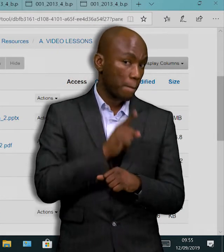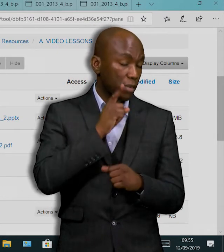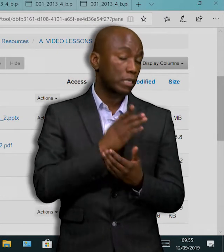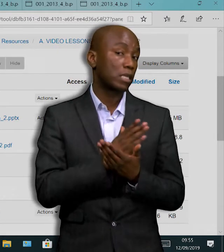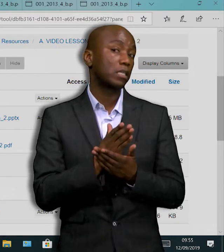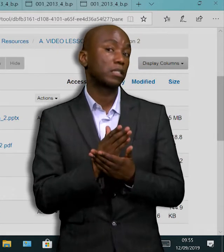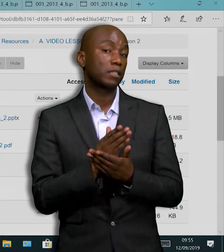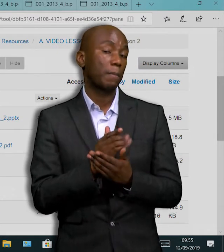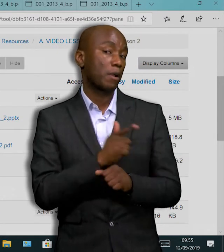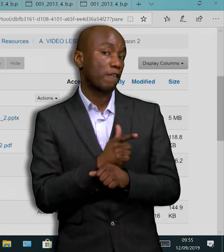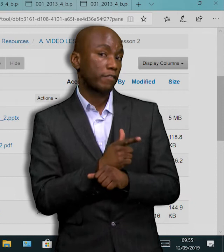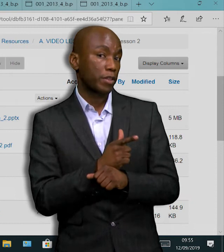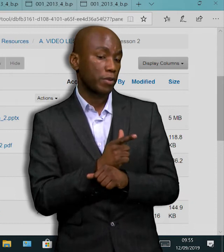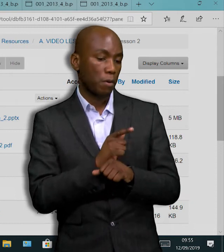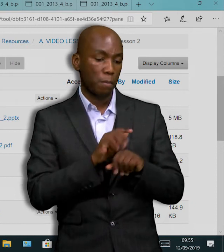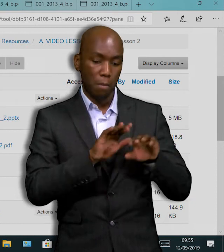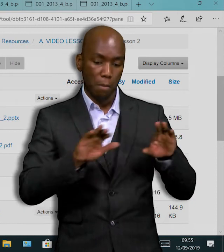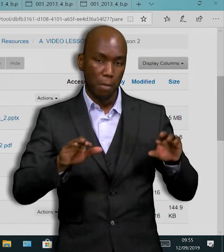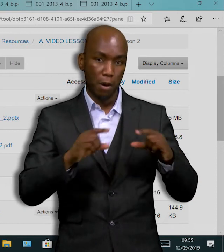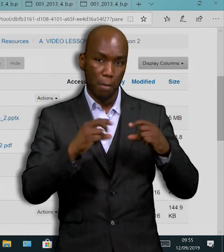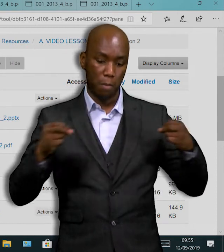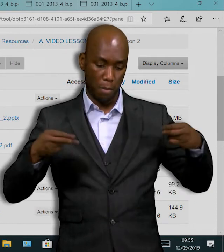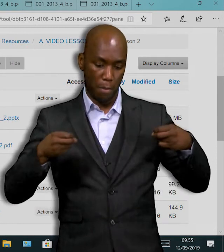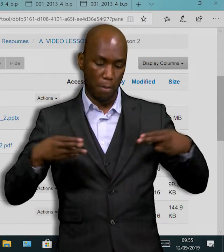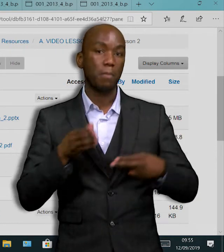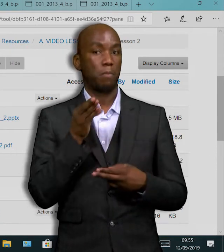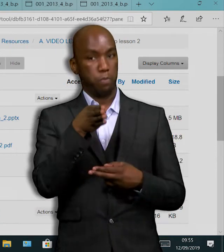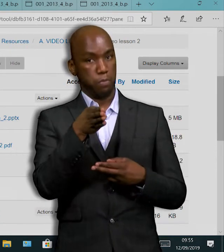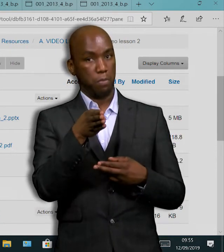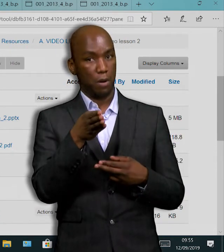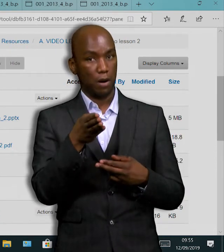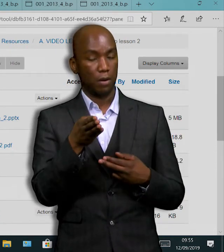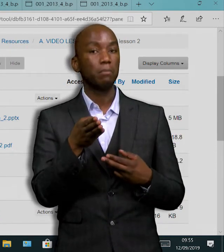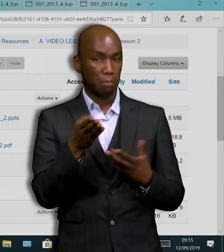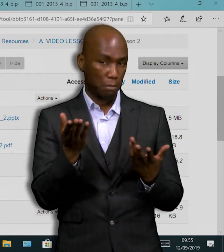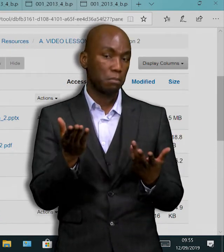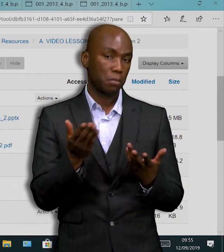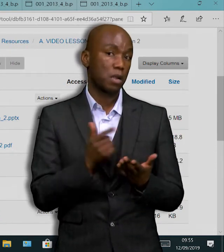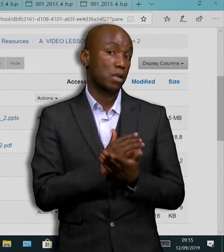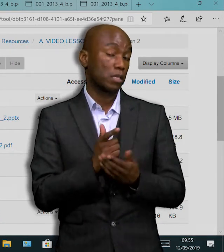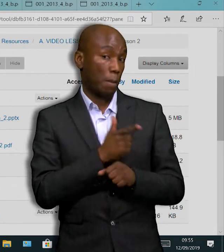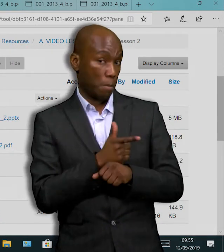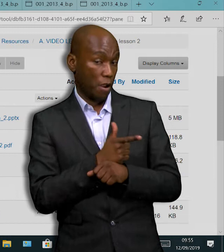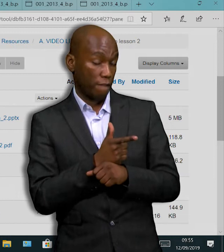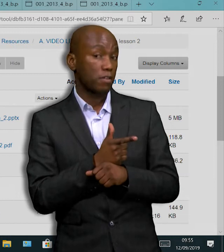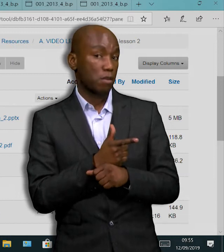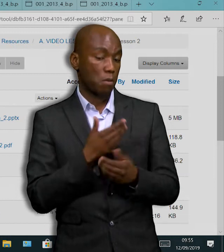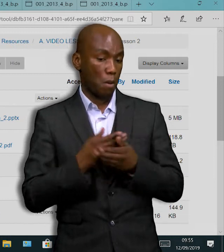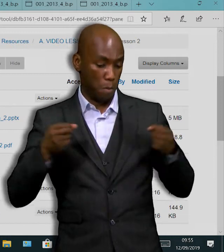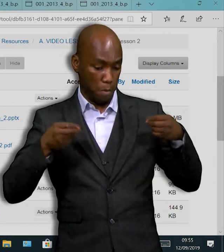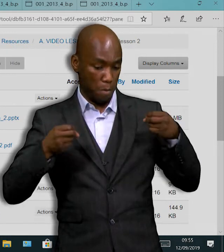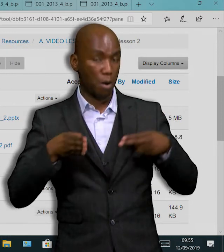full contrast with no captions for students that do not have any special